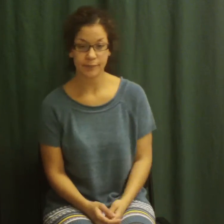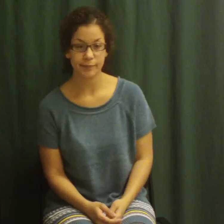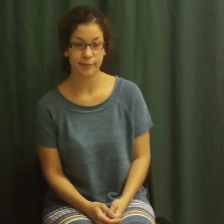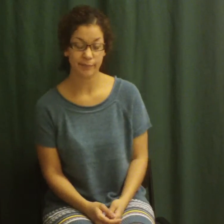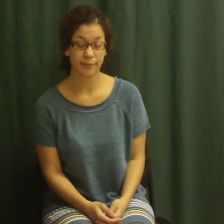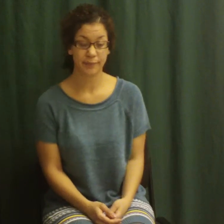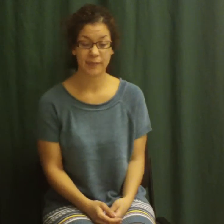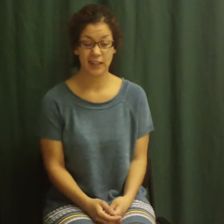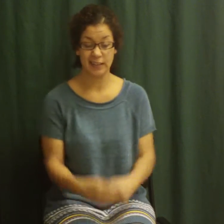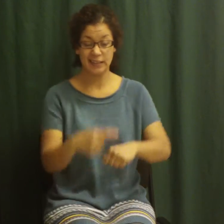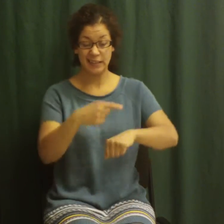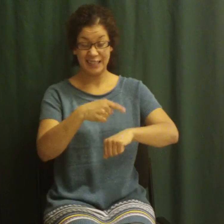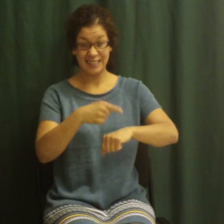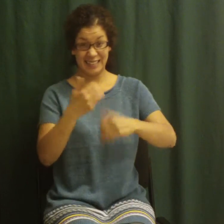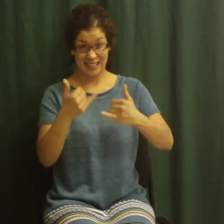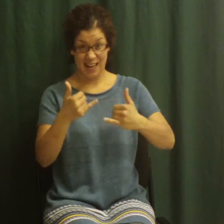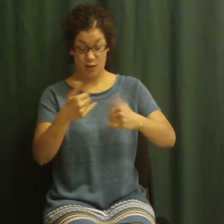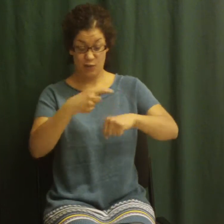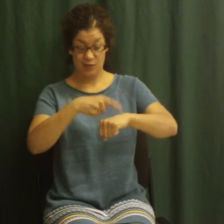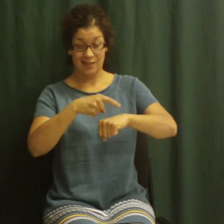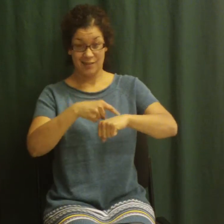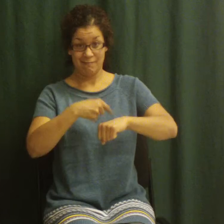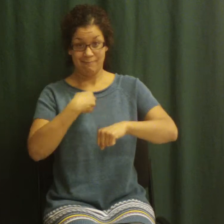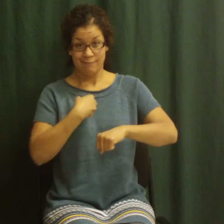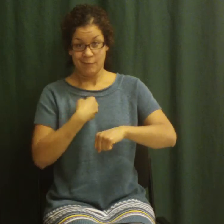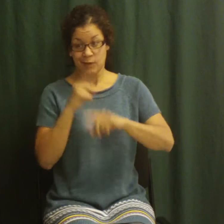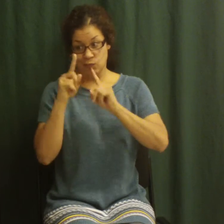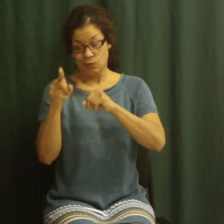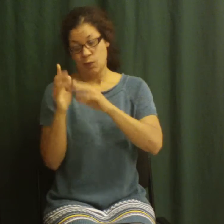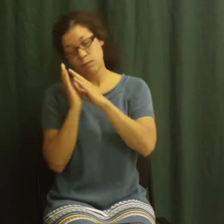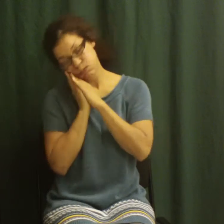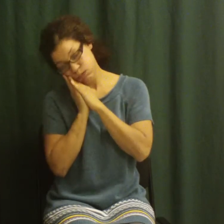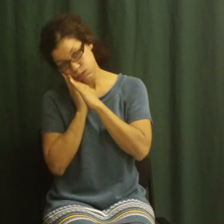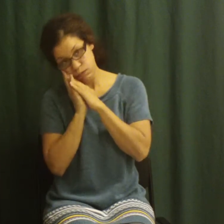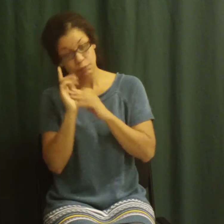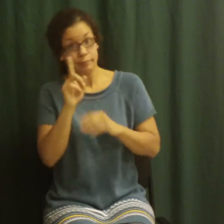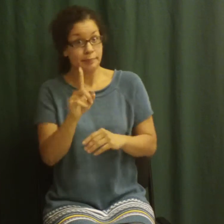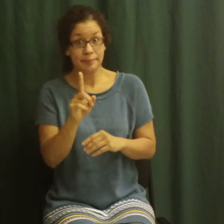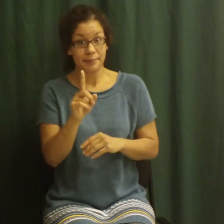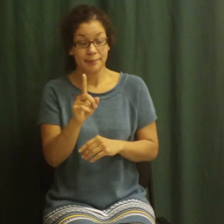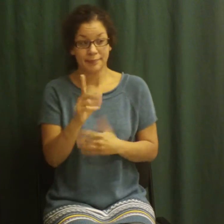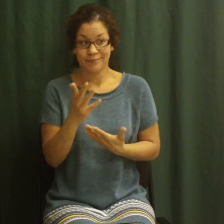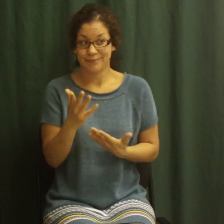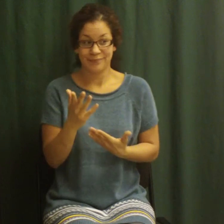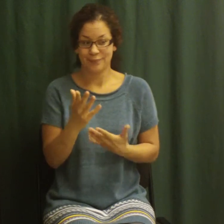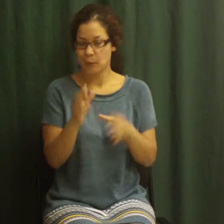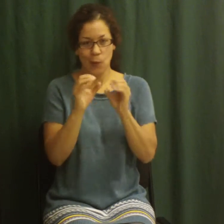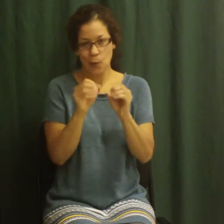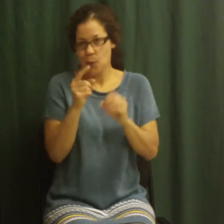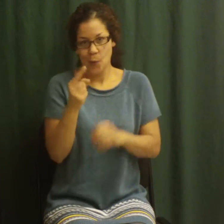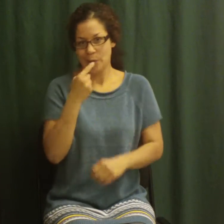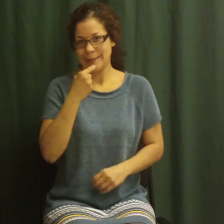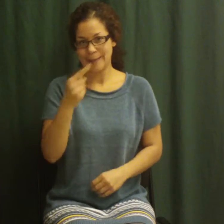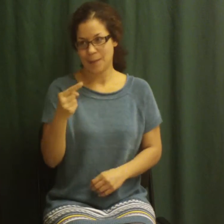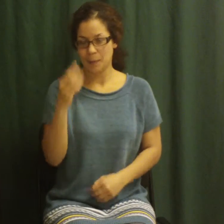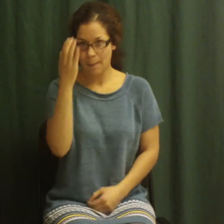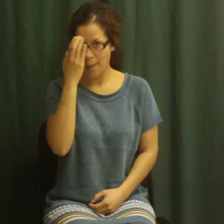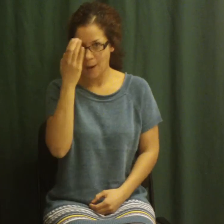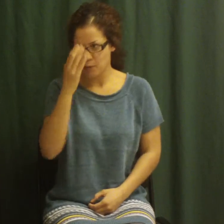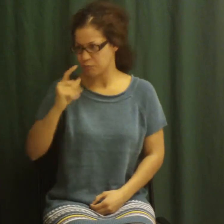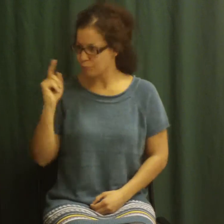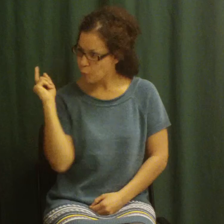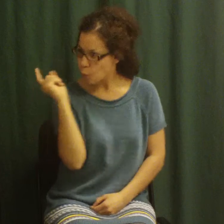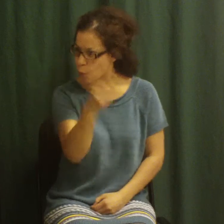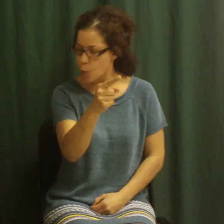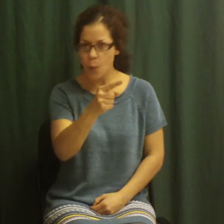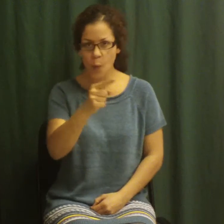By now, it was past my bedtime, but nobody tells pirates to go to bed, to take a bath,